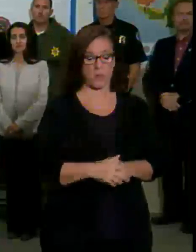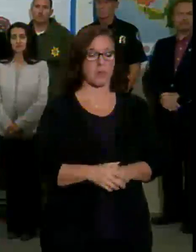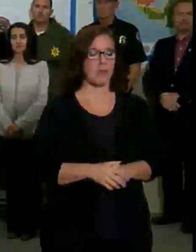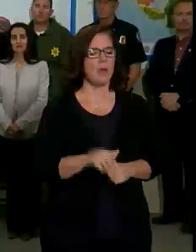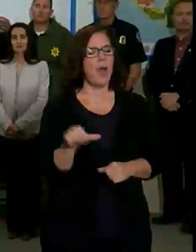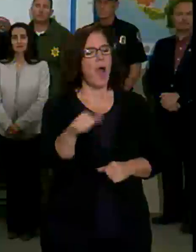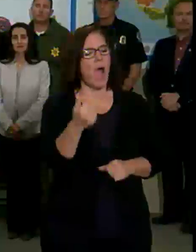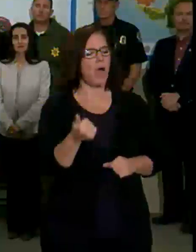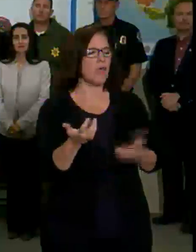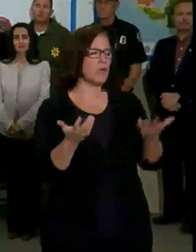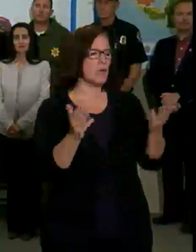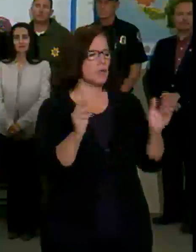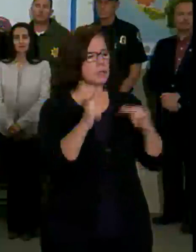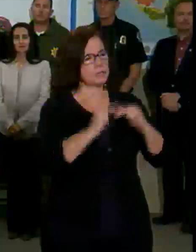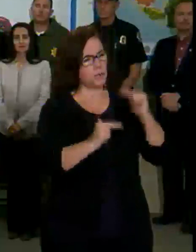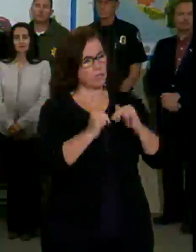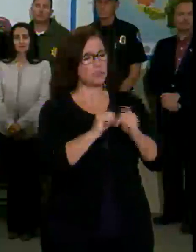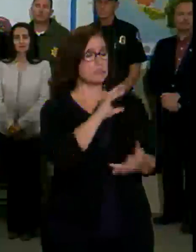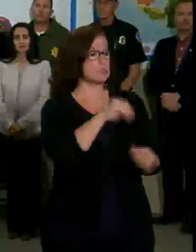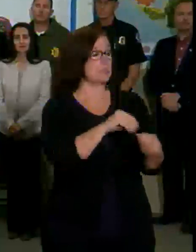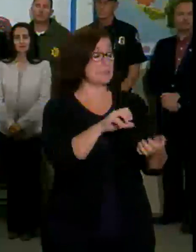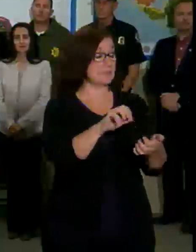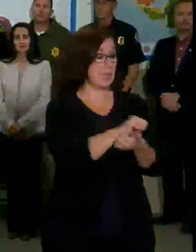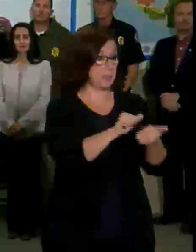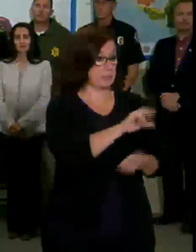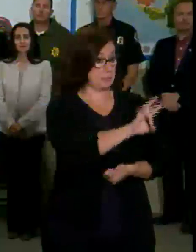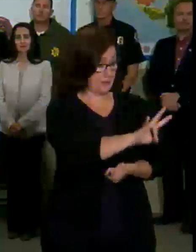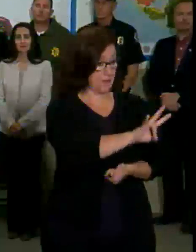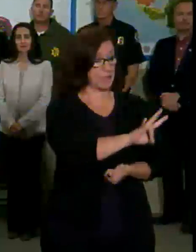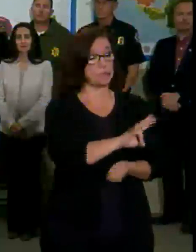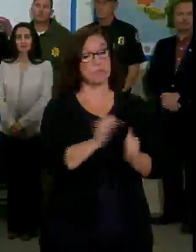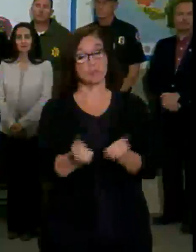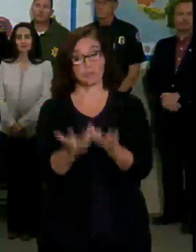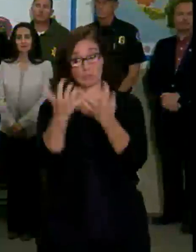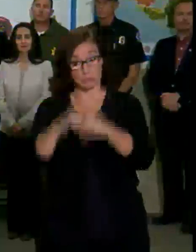Other minor structures damaged 7, destroyed 19.